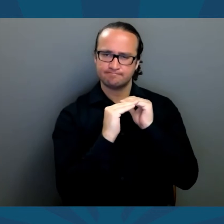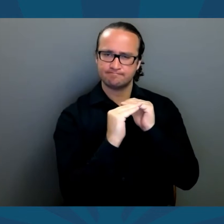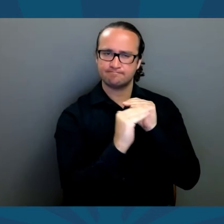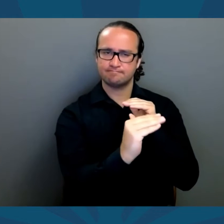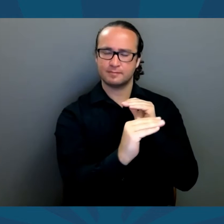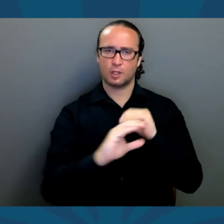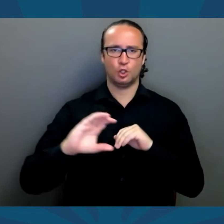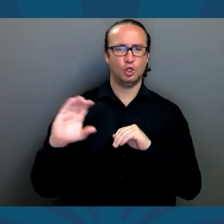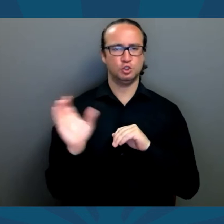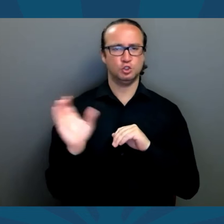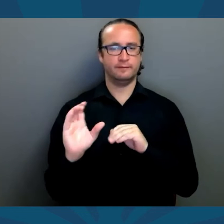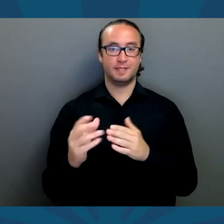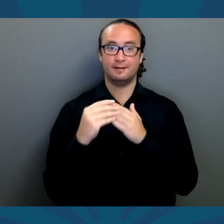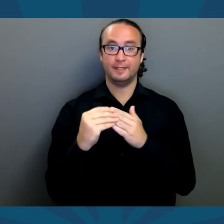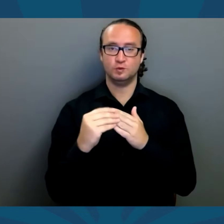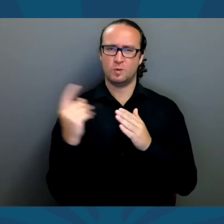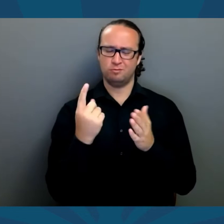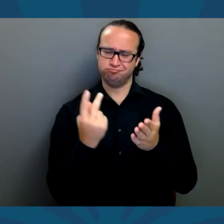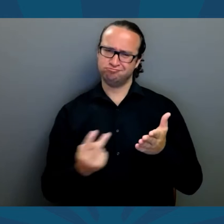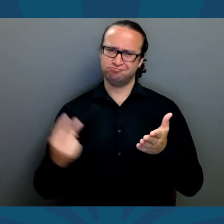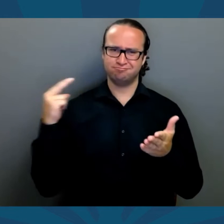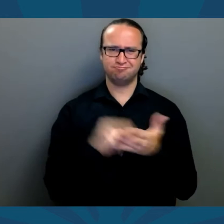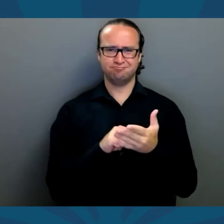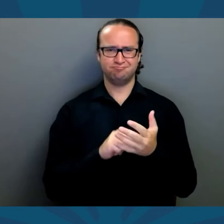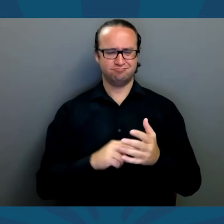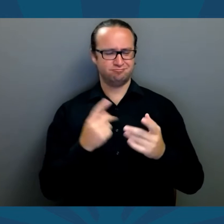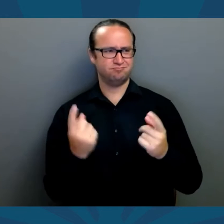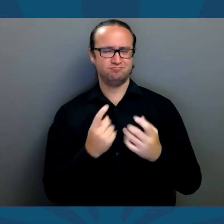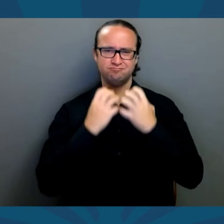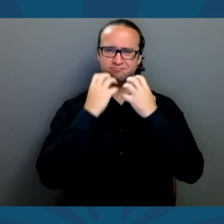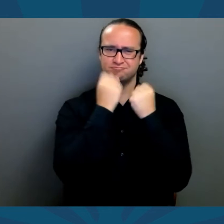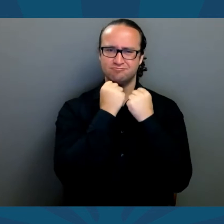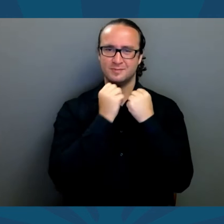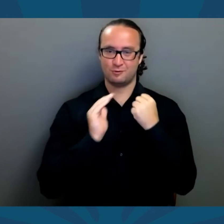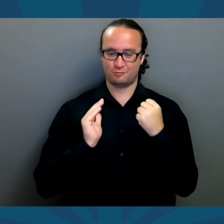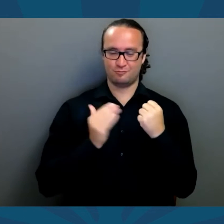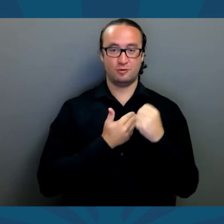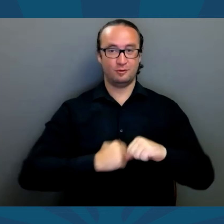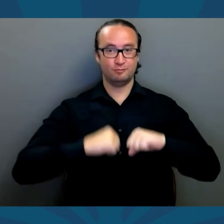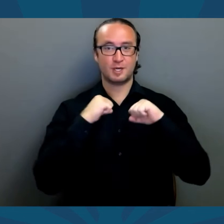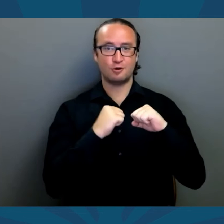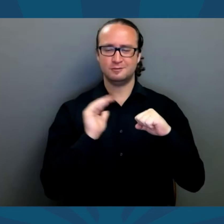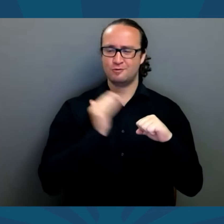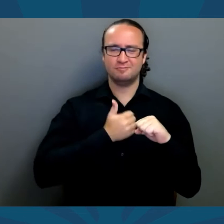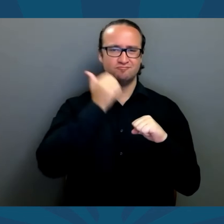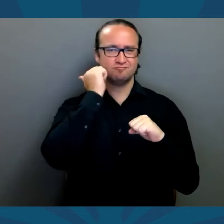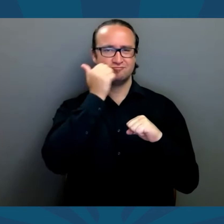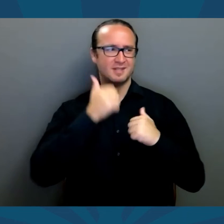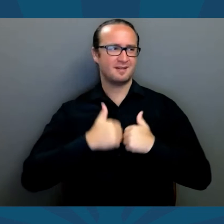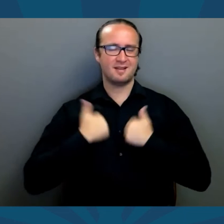leadership that always stands up for our values and protects our way of life.